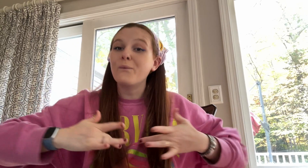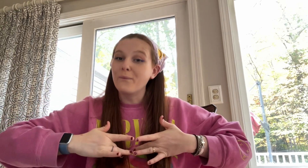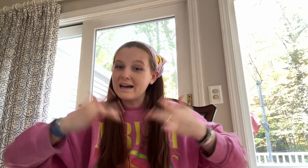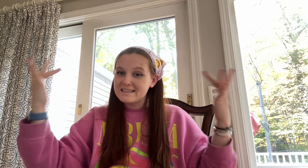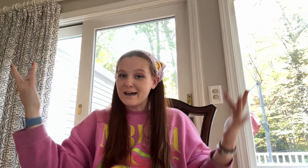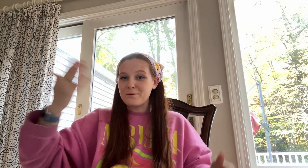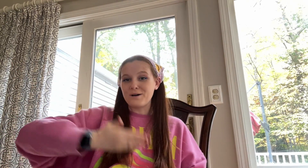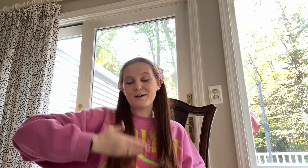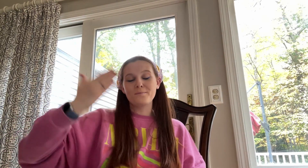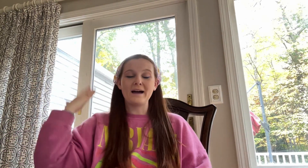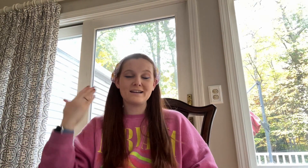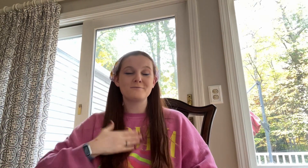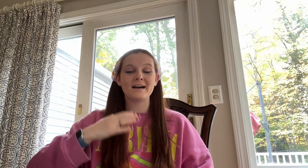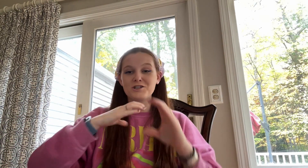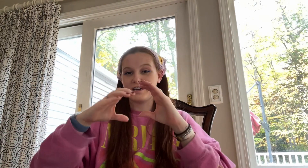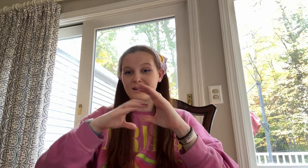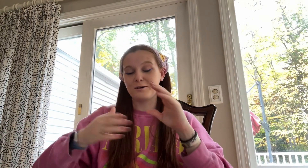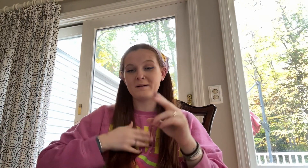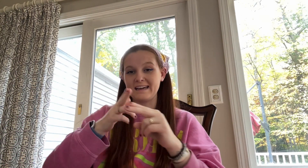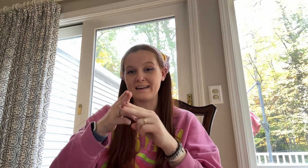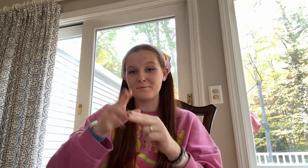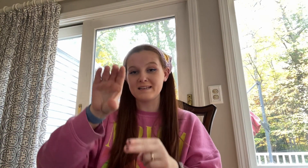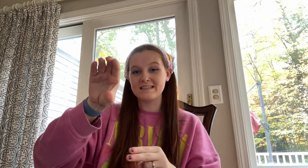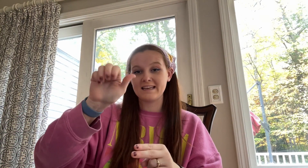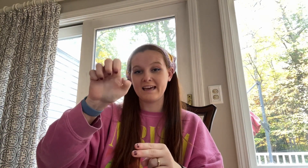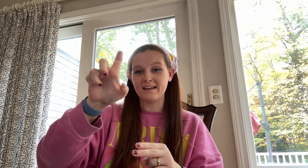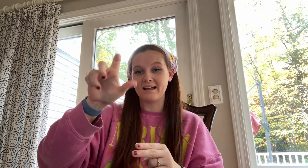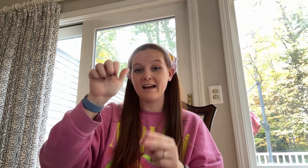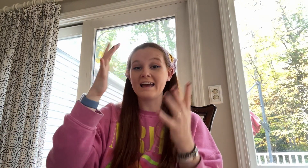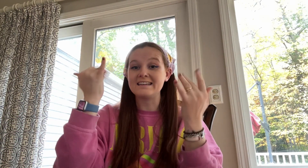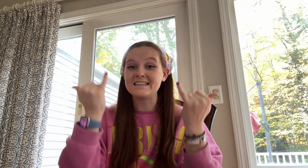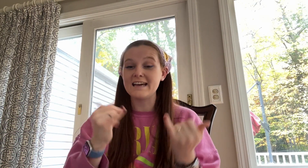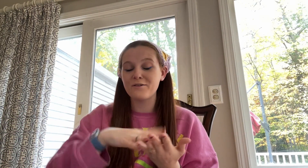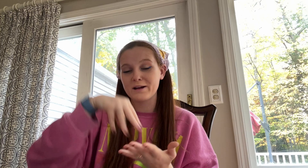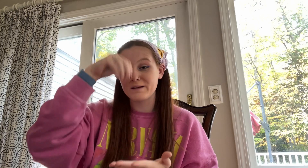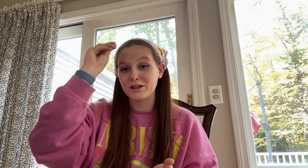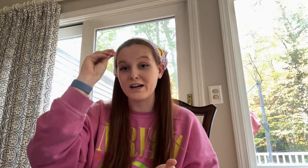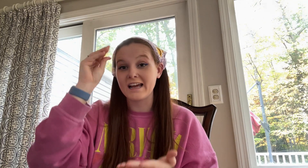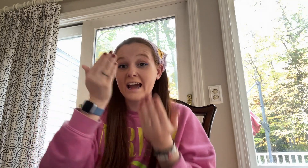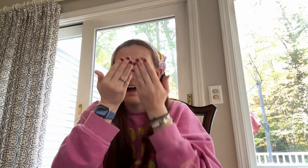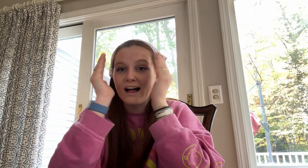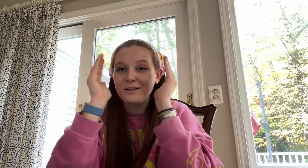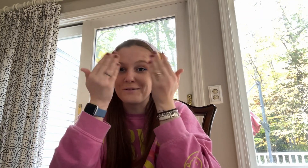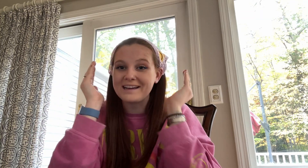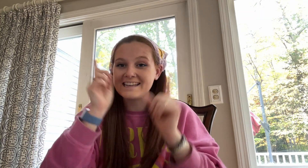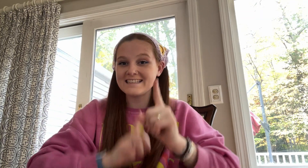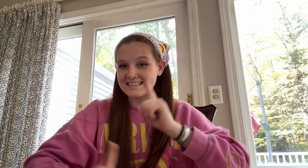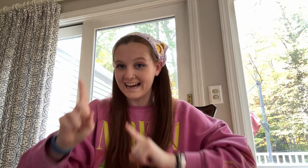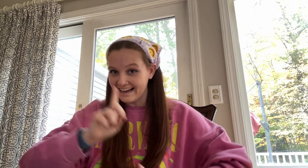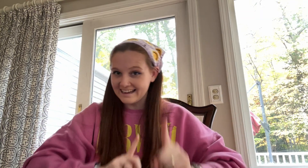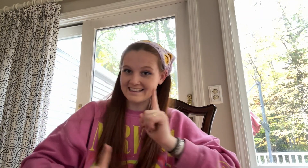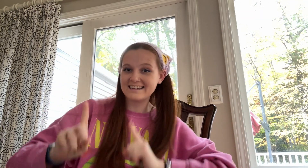What's up? Welcome back to my channel. My name is Kayla and today we're going to be learning Halloween